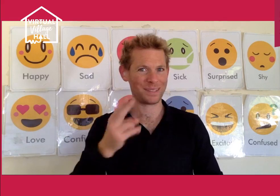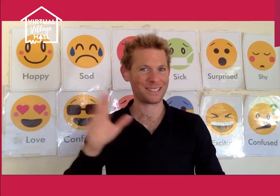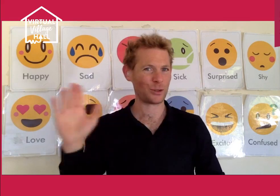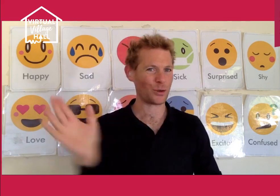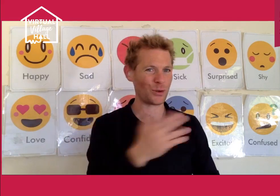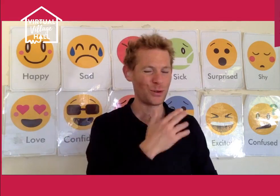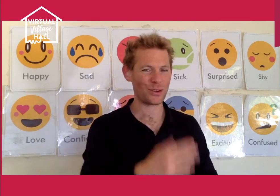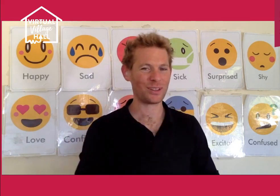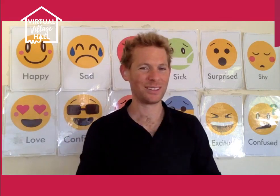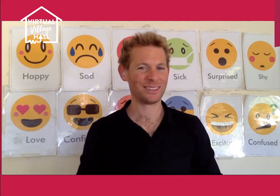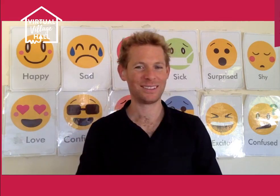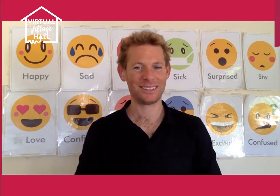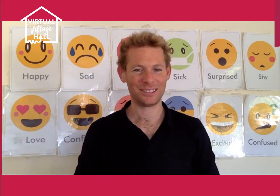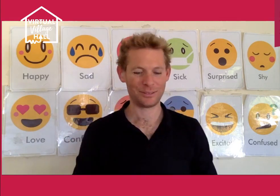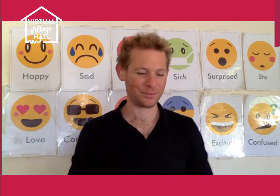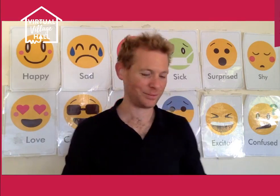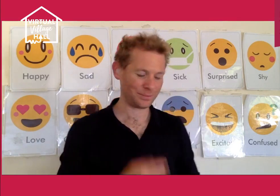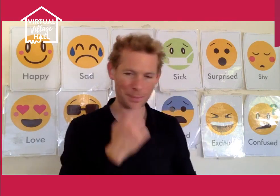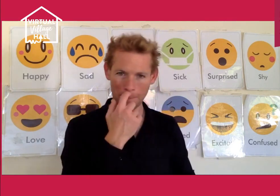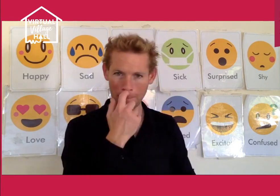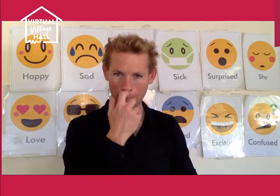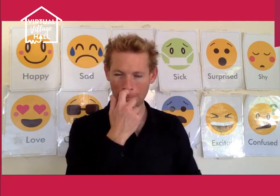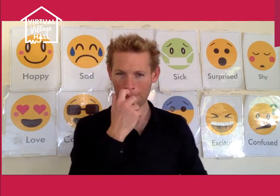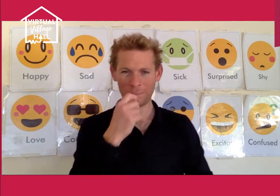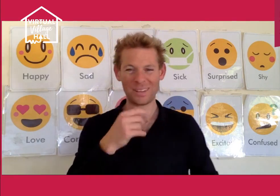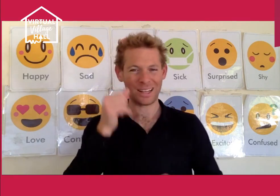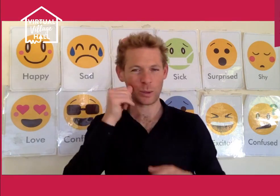Okay. Let's do them all again. Let's repeat.